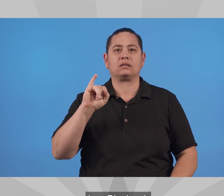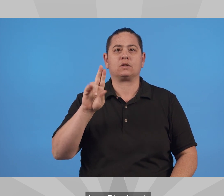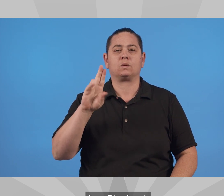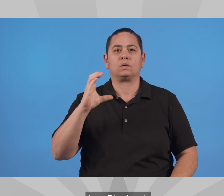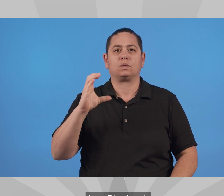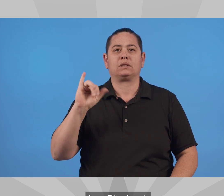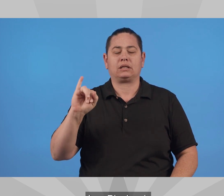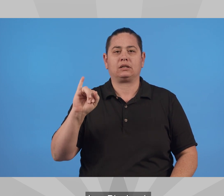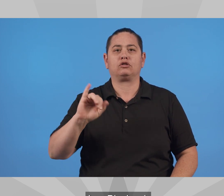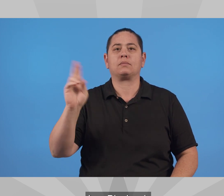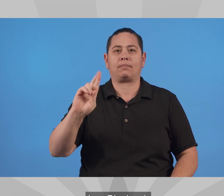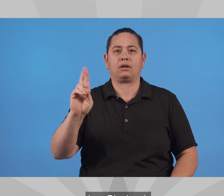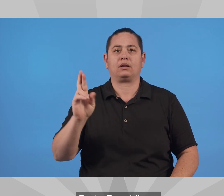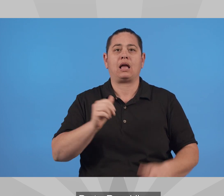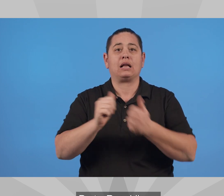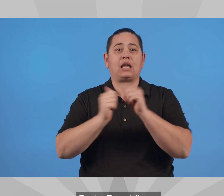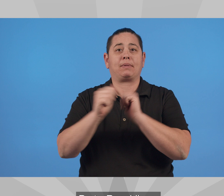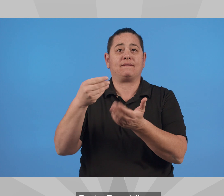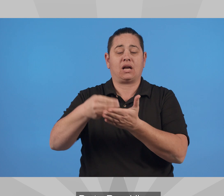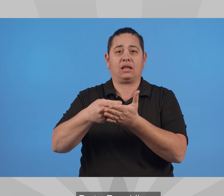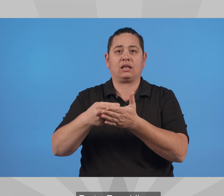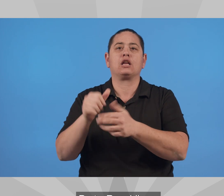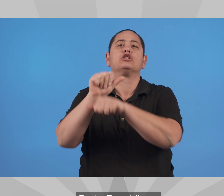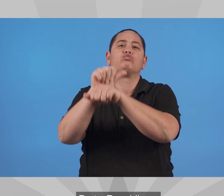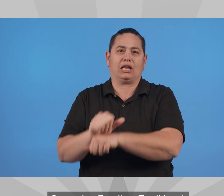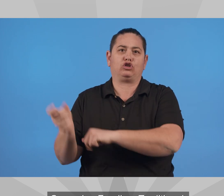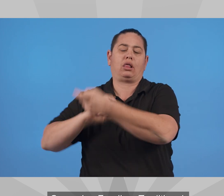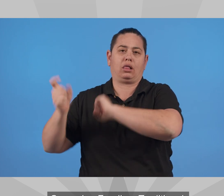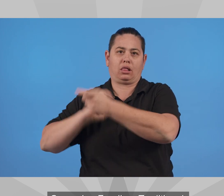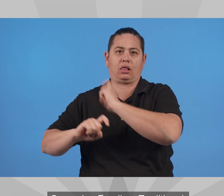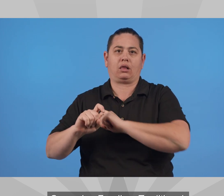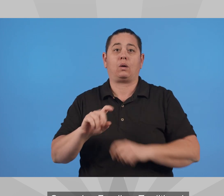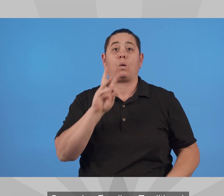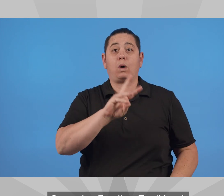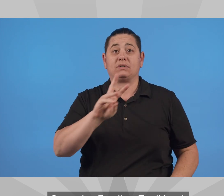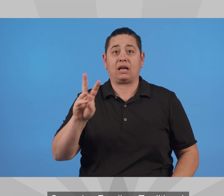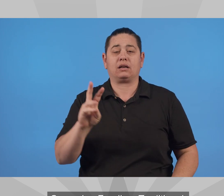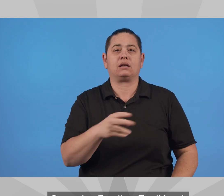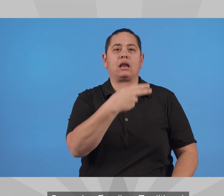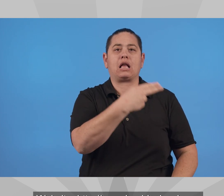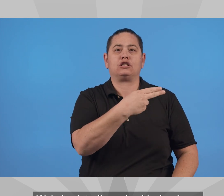Leo Biasiucci. Party Republican. Campaign funding traditional.